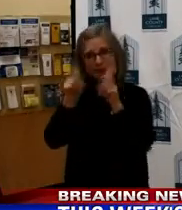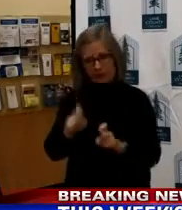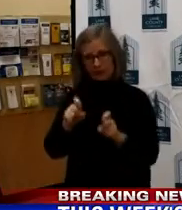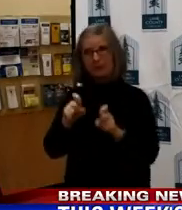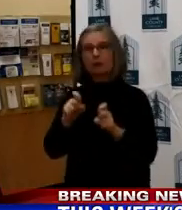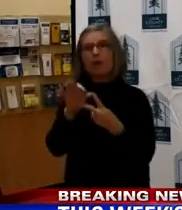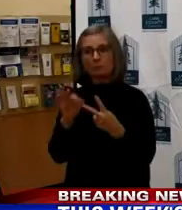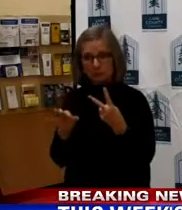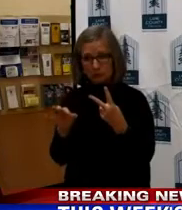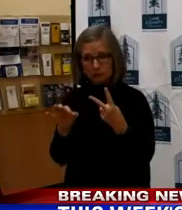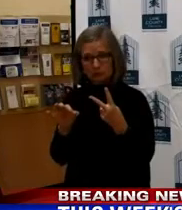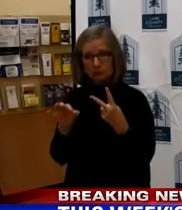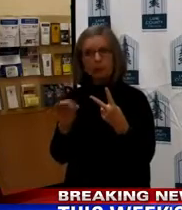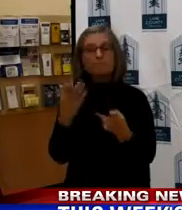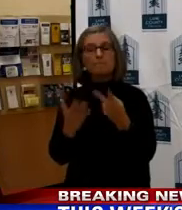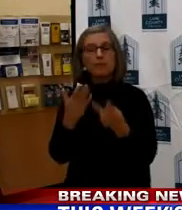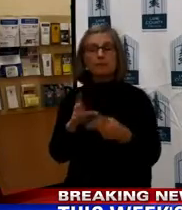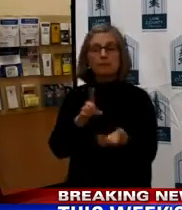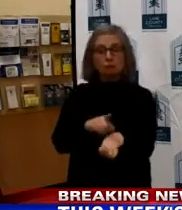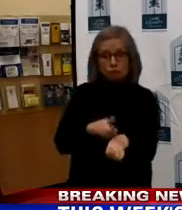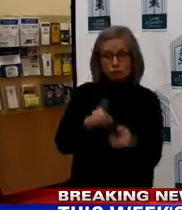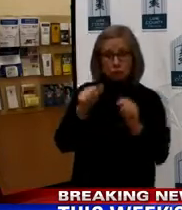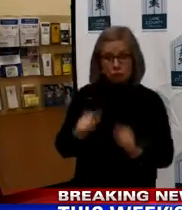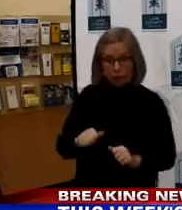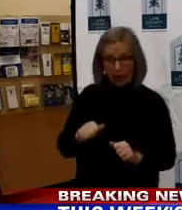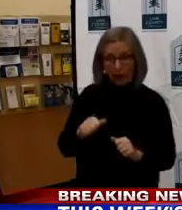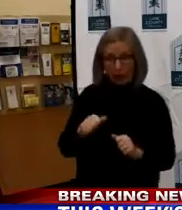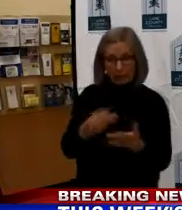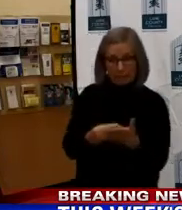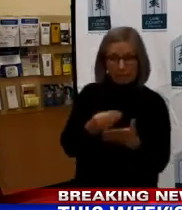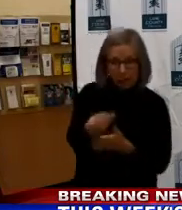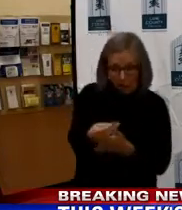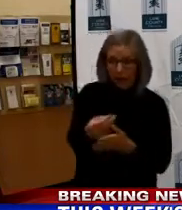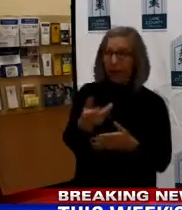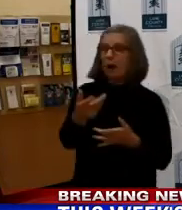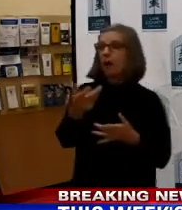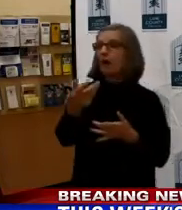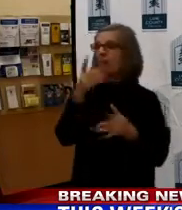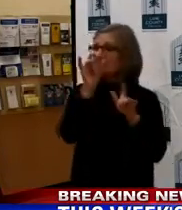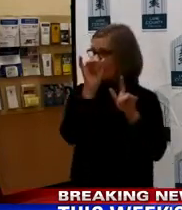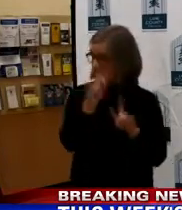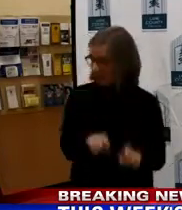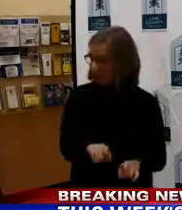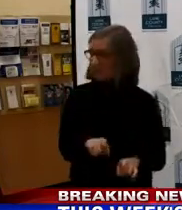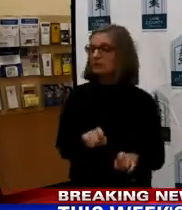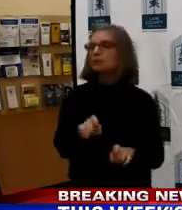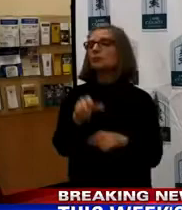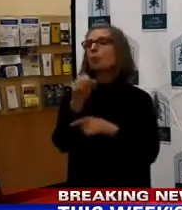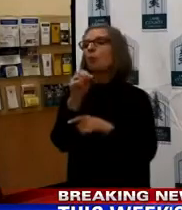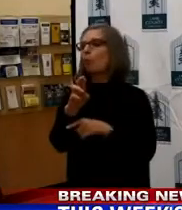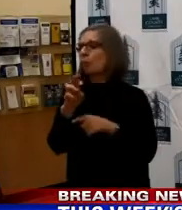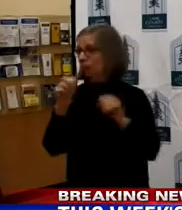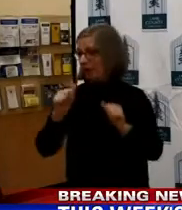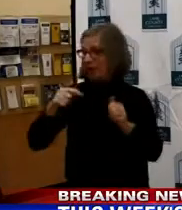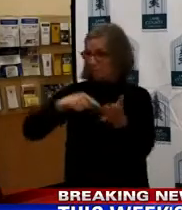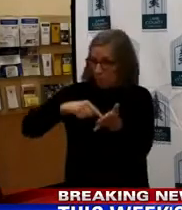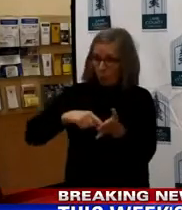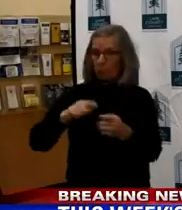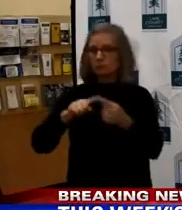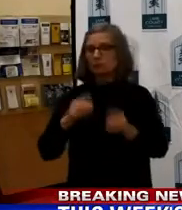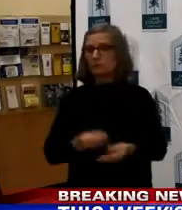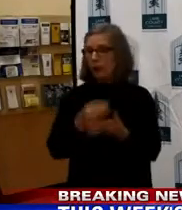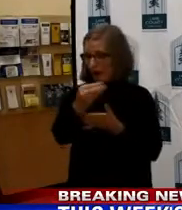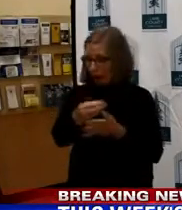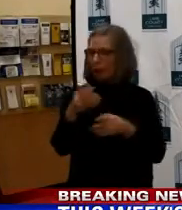doctors' offices will purchase or can afford to purchase, if public health can be a part of that process, and then also our larger hospital